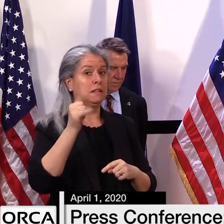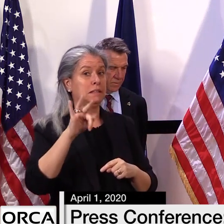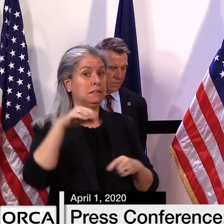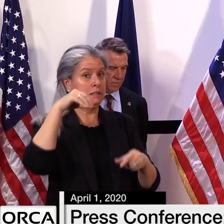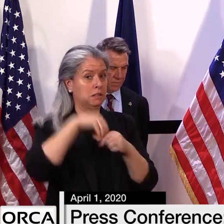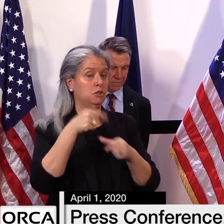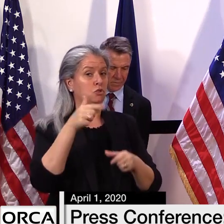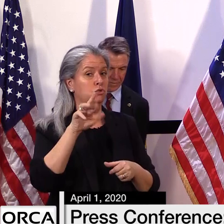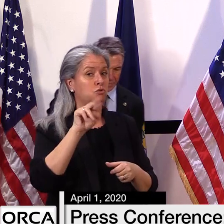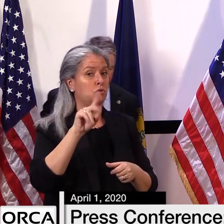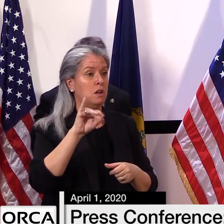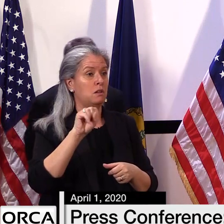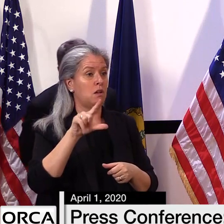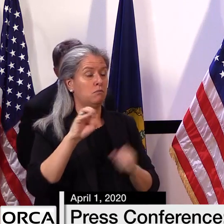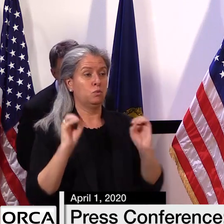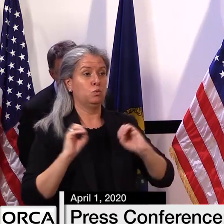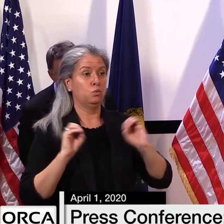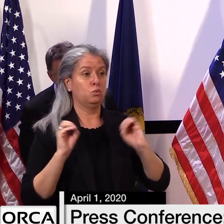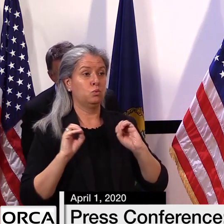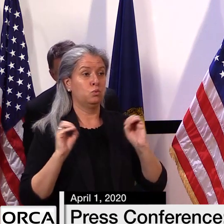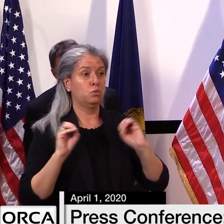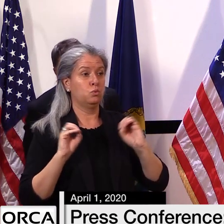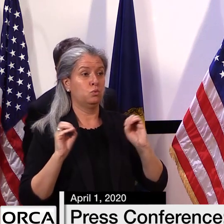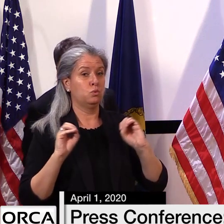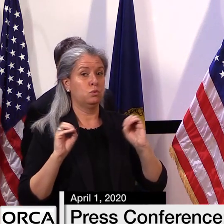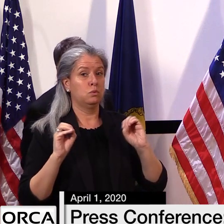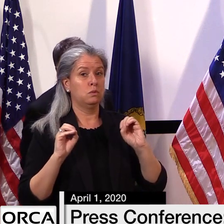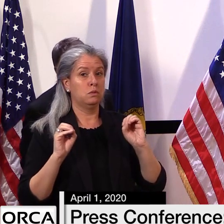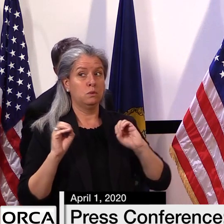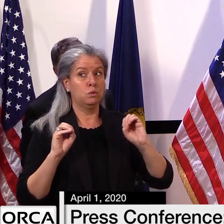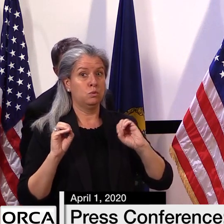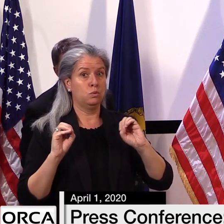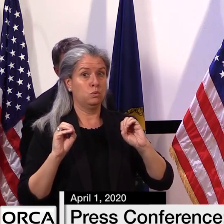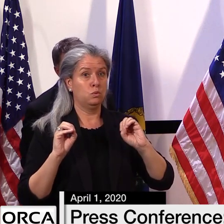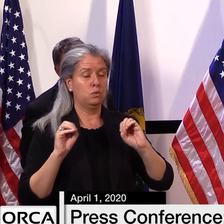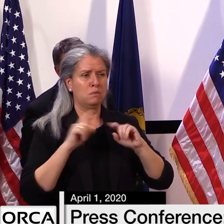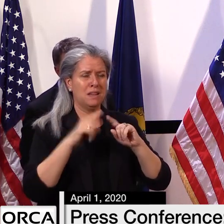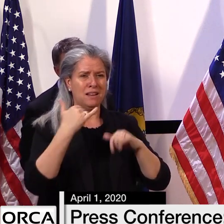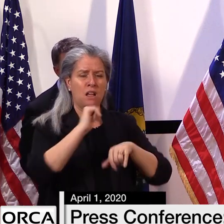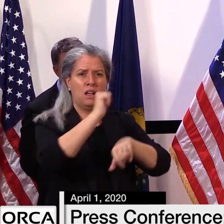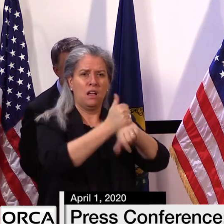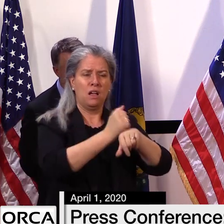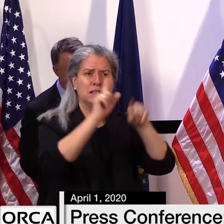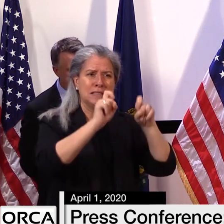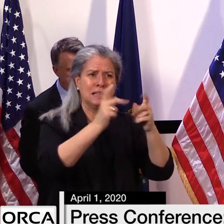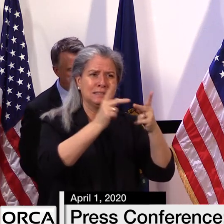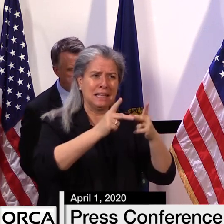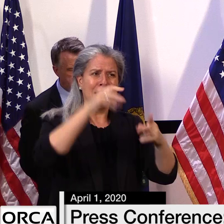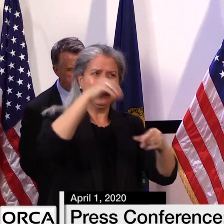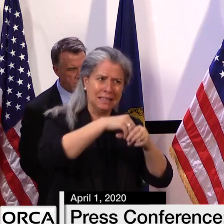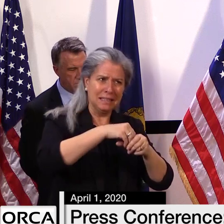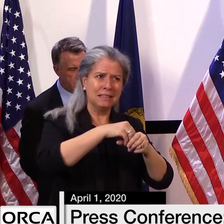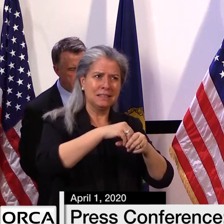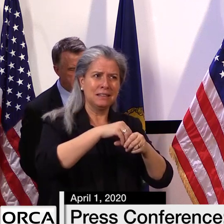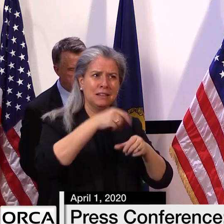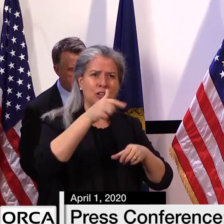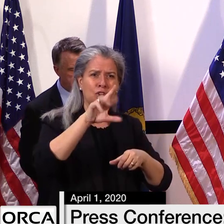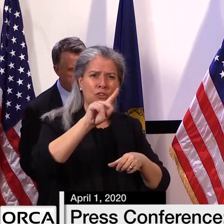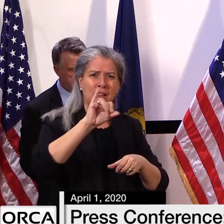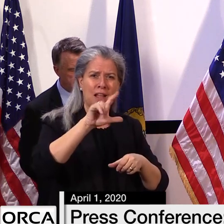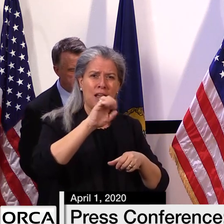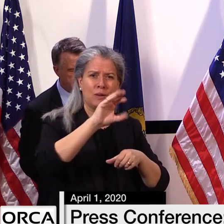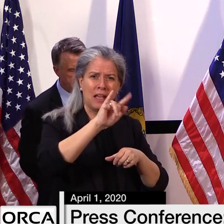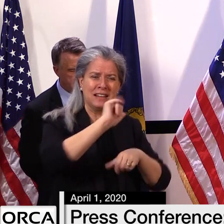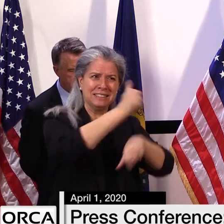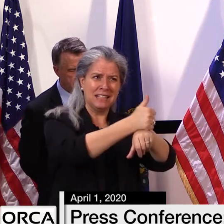in Grand Isle County. And now suddenly, there are potentially people with the COVID-19 that are going to be